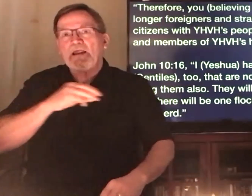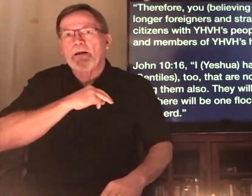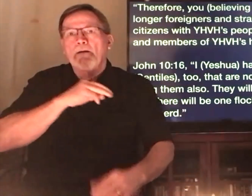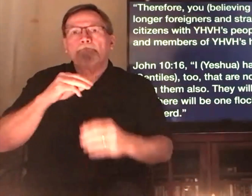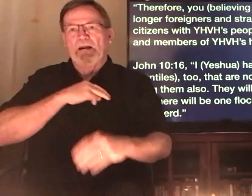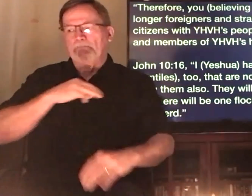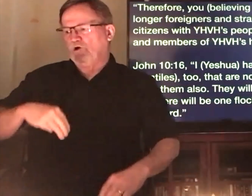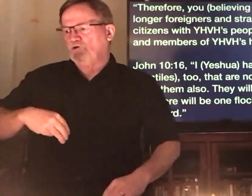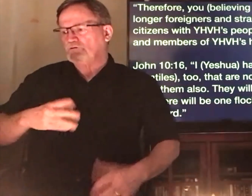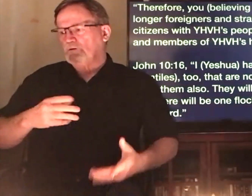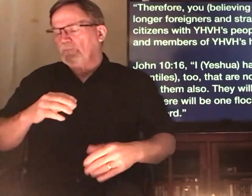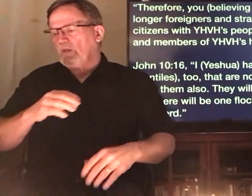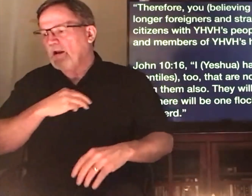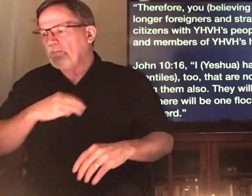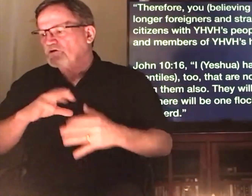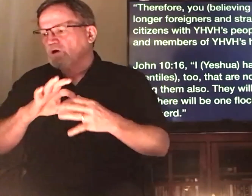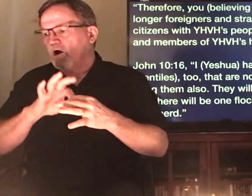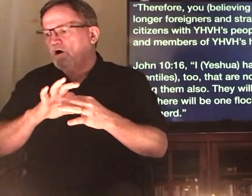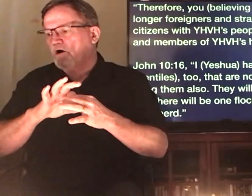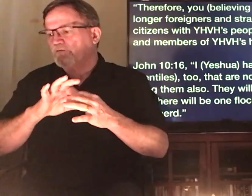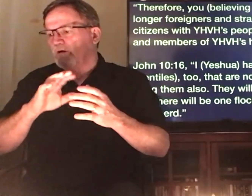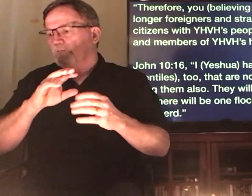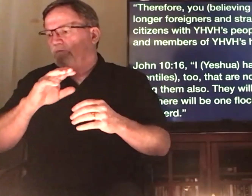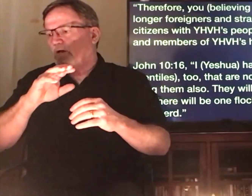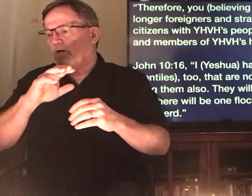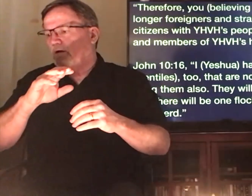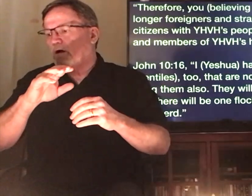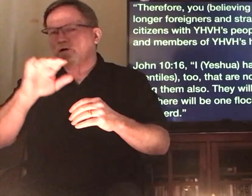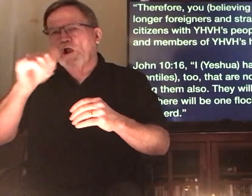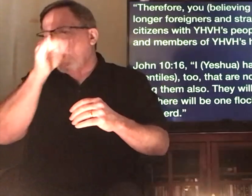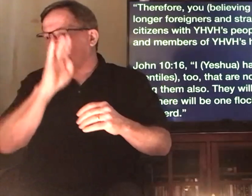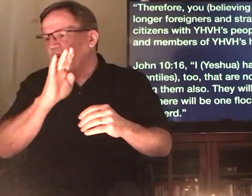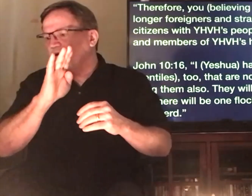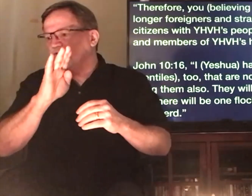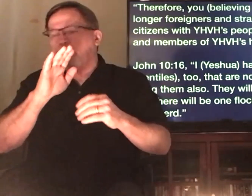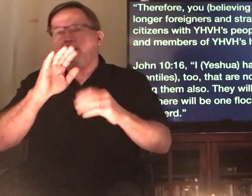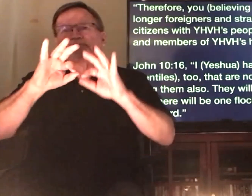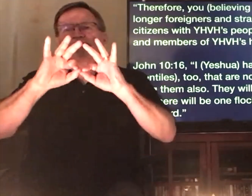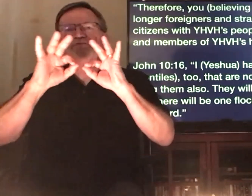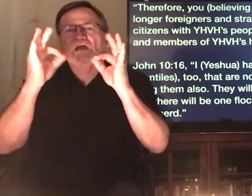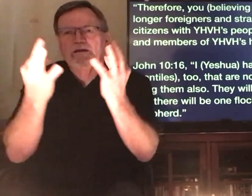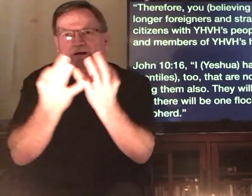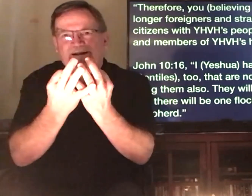said, remember that you Gentiles were separated from Messiah.